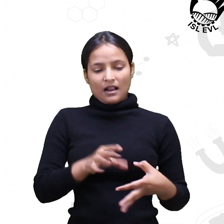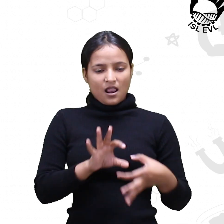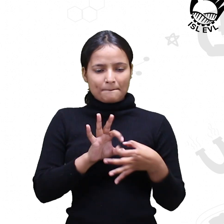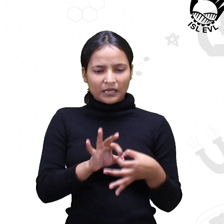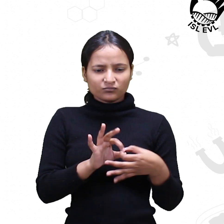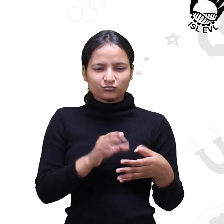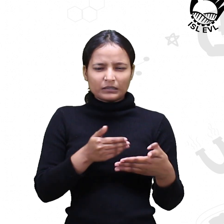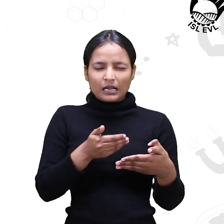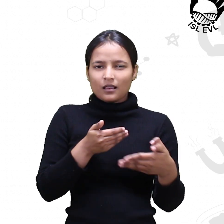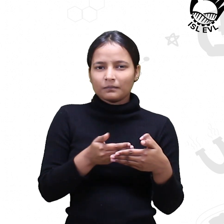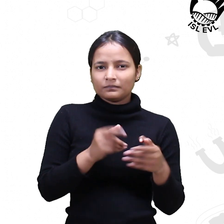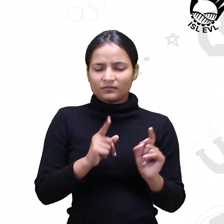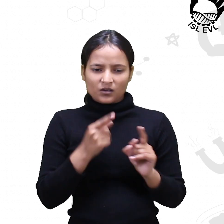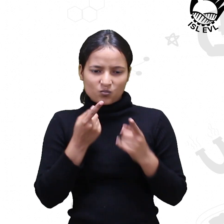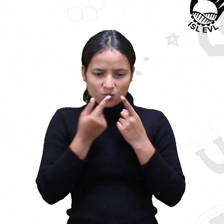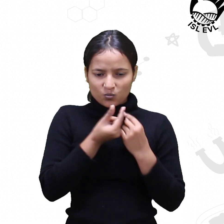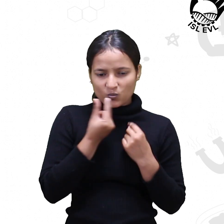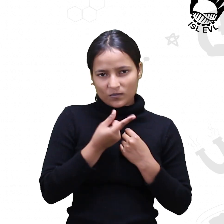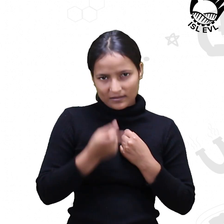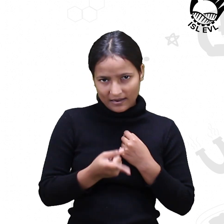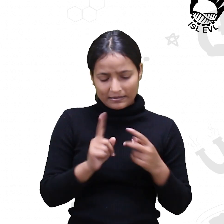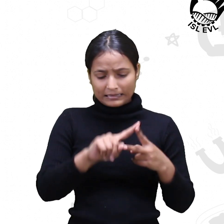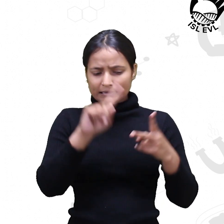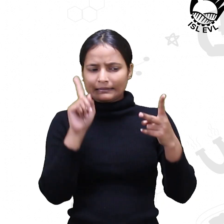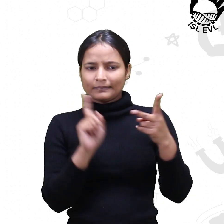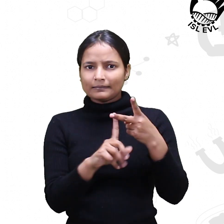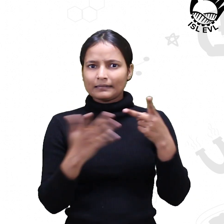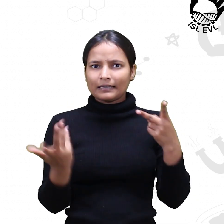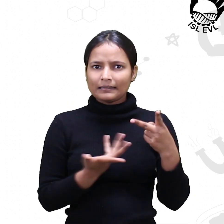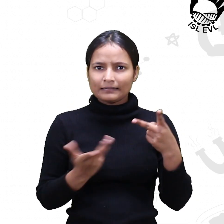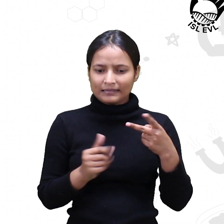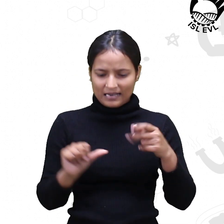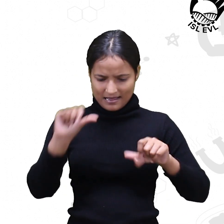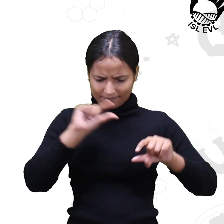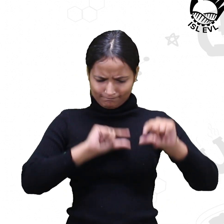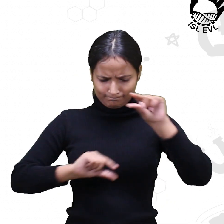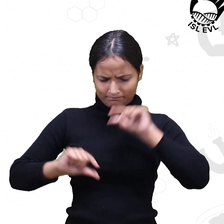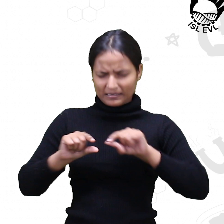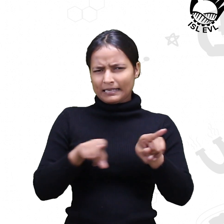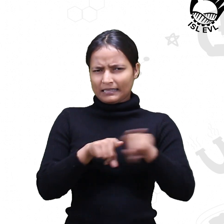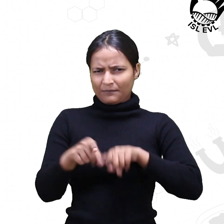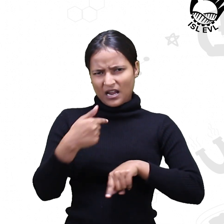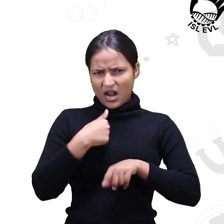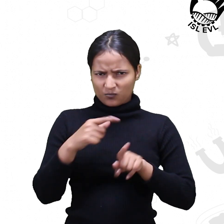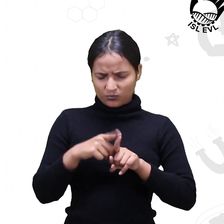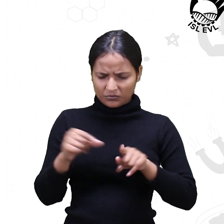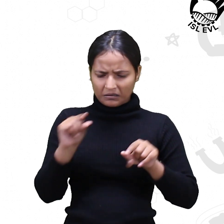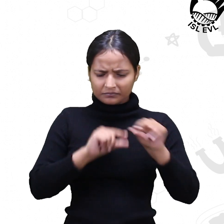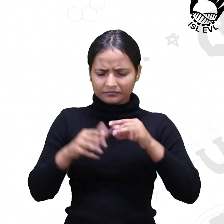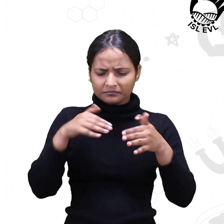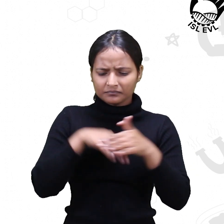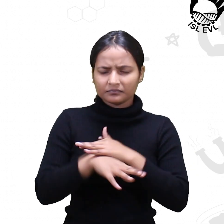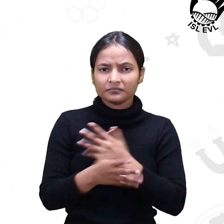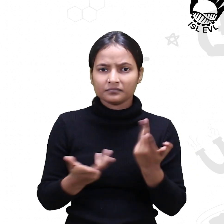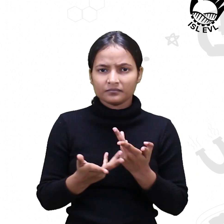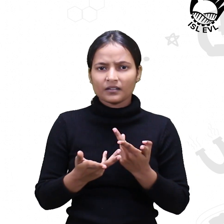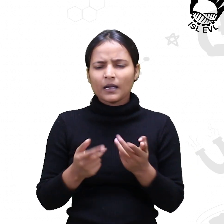The other issue is scientific. That is, when you do your experiment, often my kind of work, I will